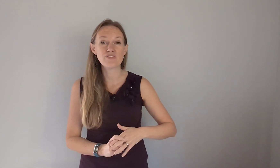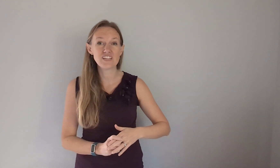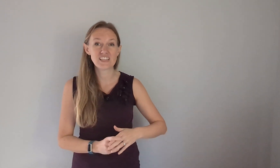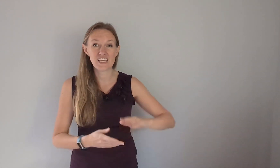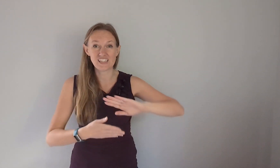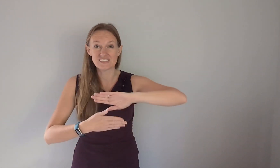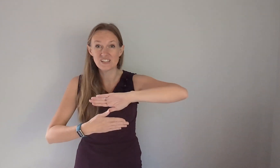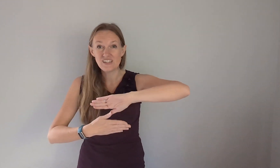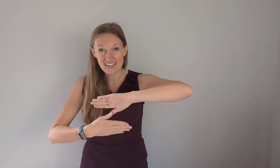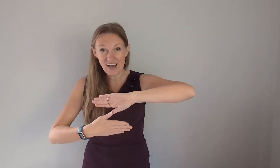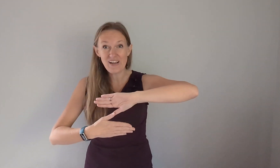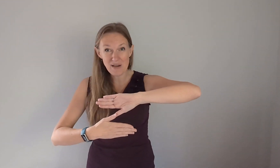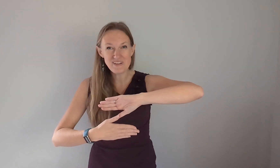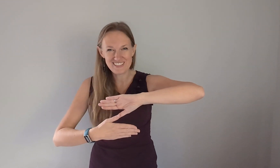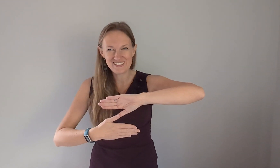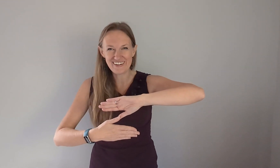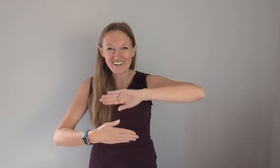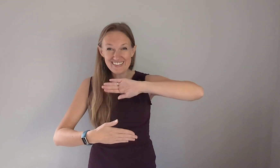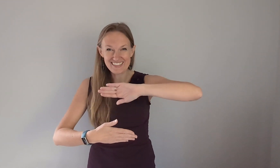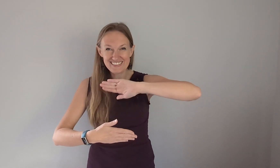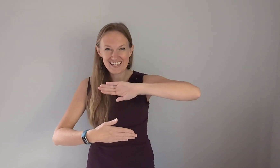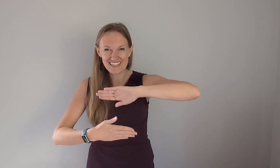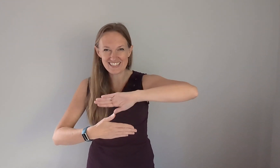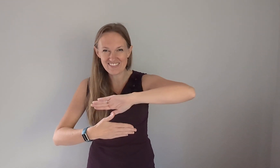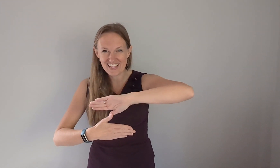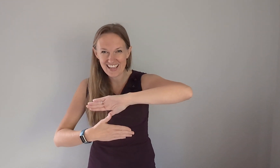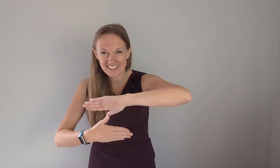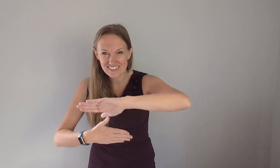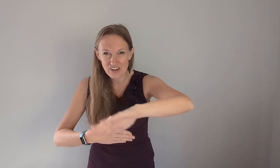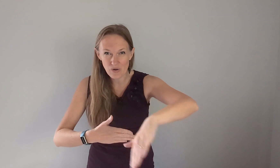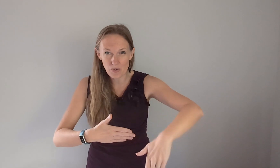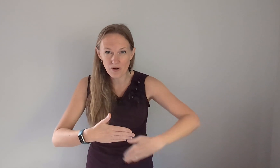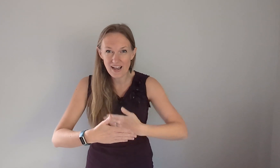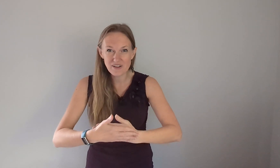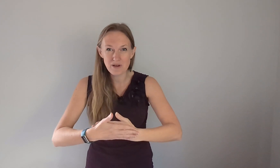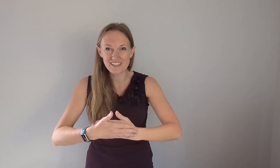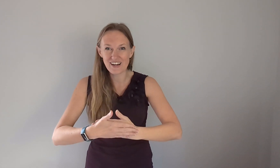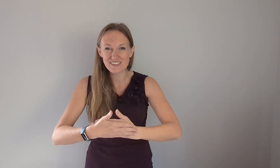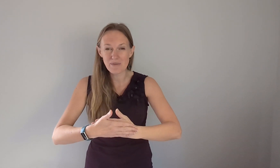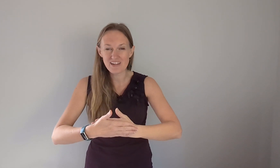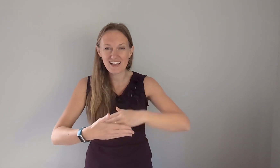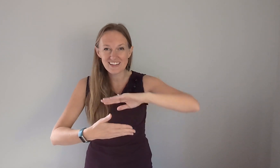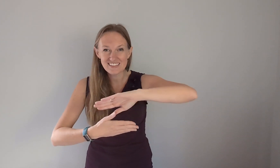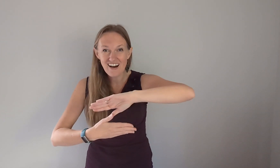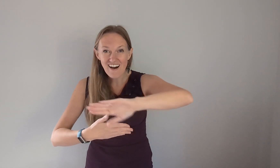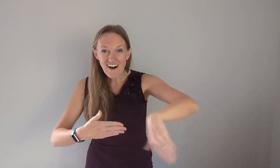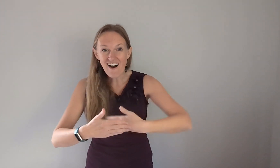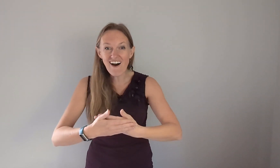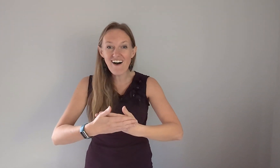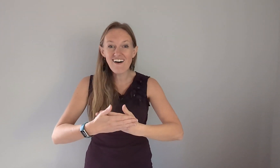perfect things. Now I am going to do all. I'm going to take that dominant hand and go around my non-dominant hand.